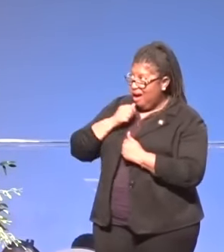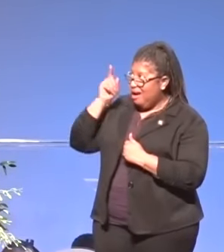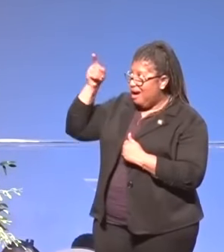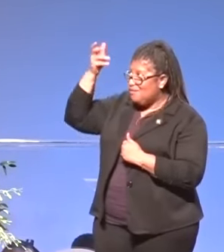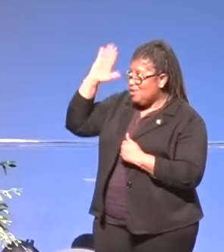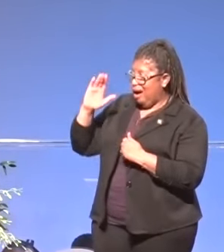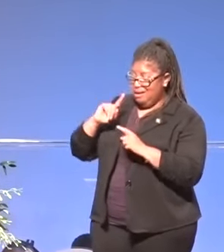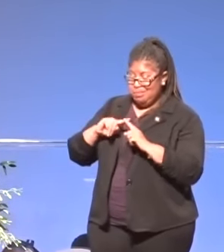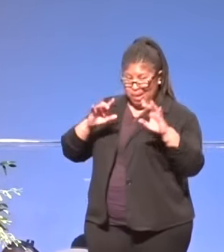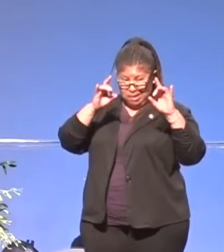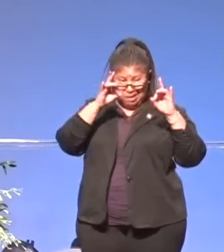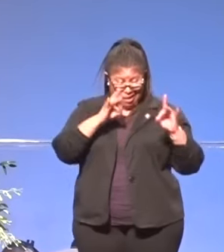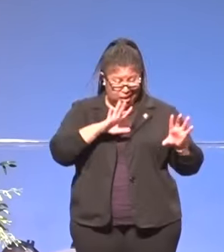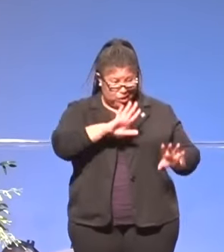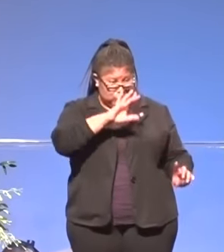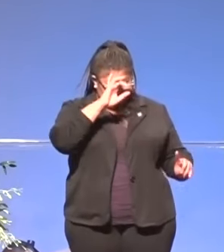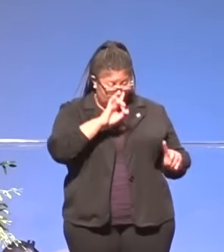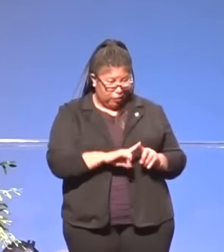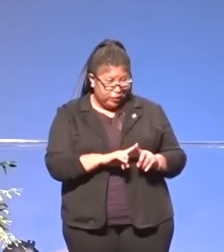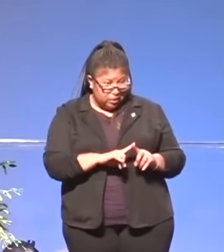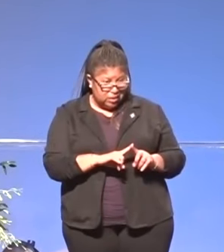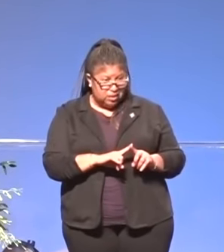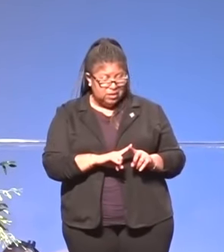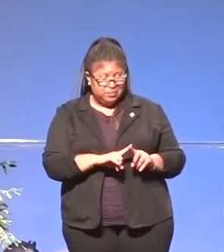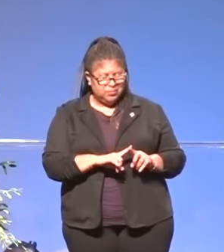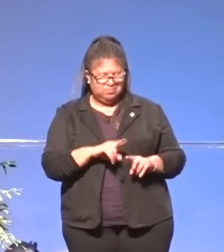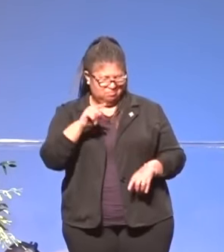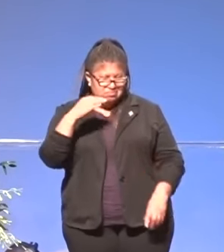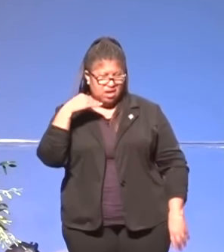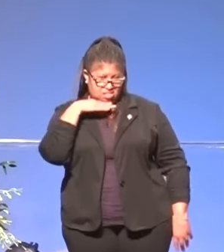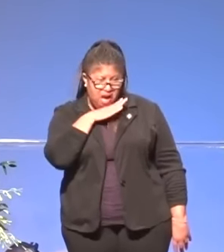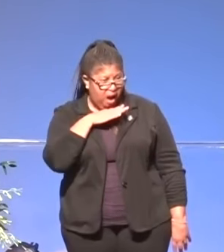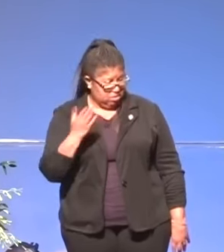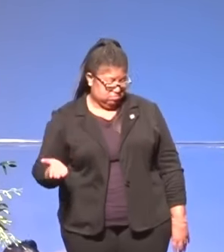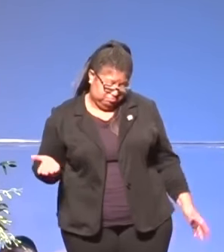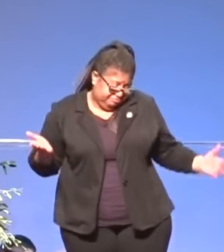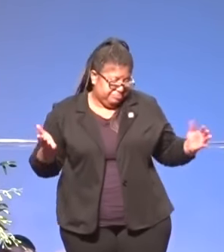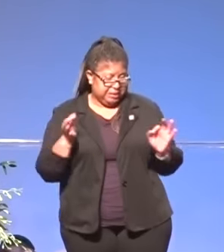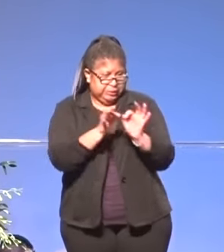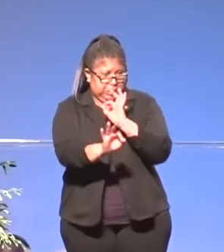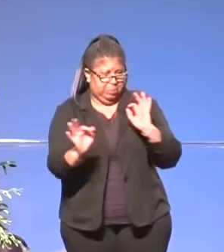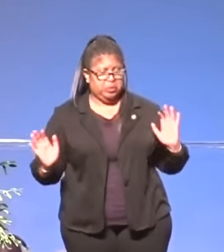yet hates his brother, he is a liar.